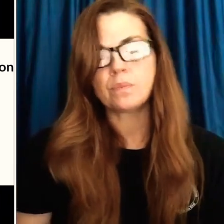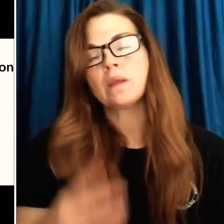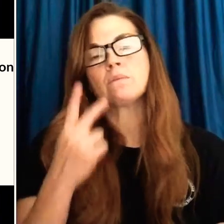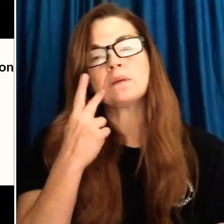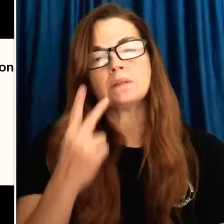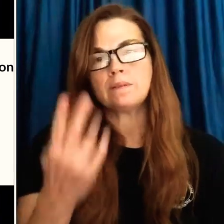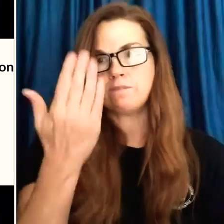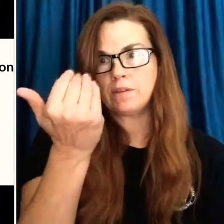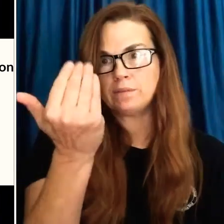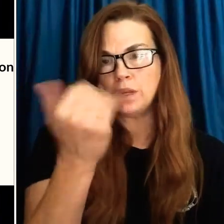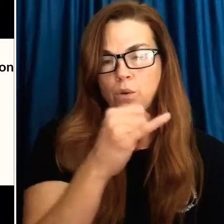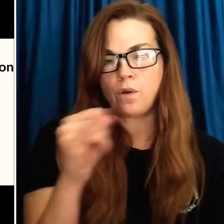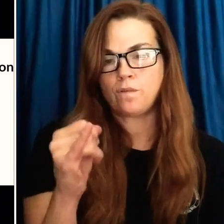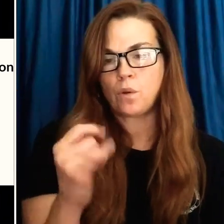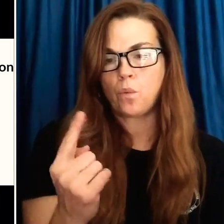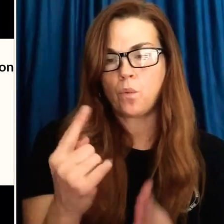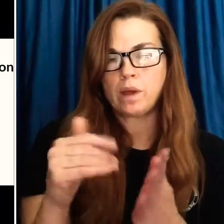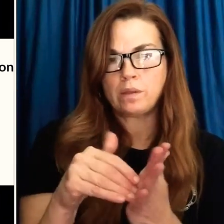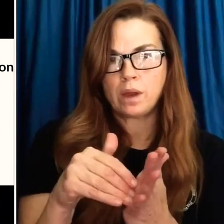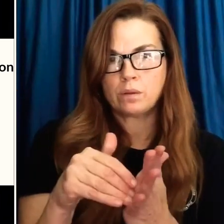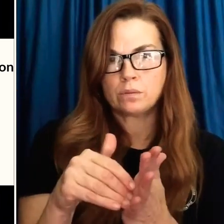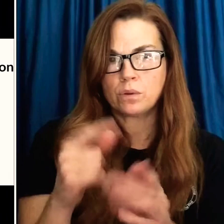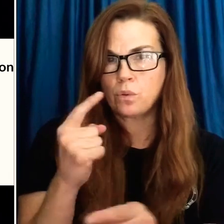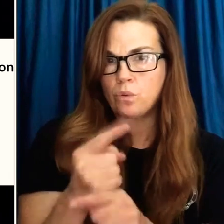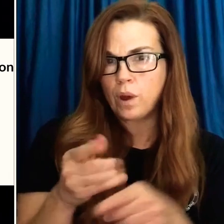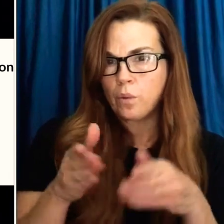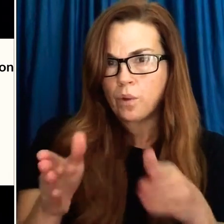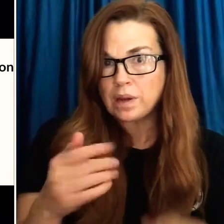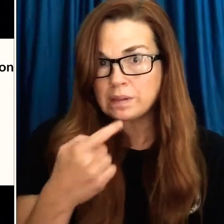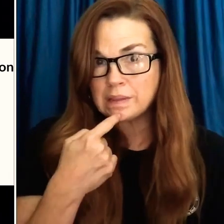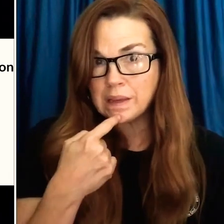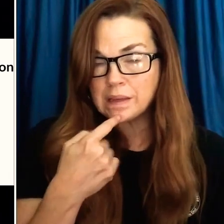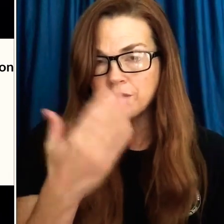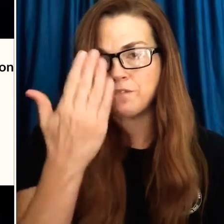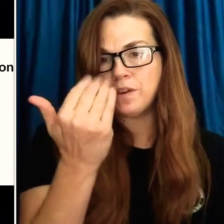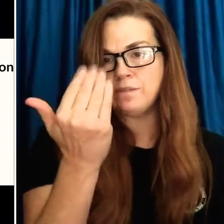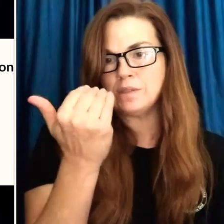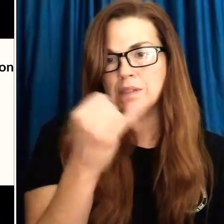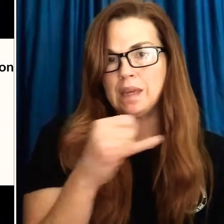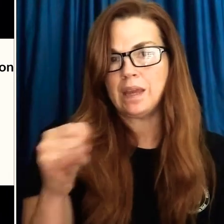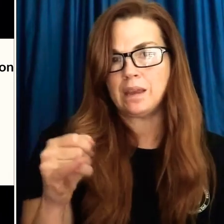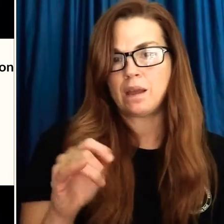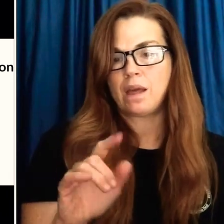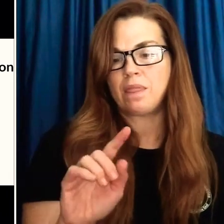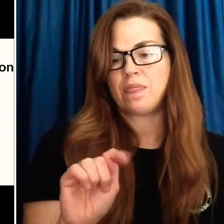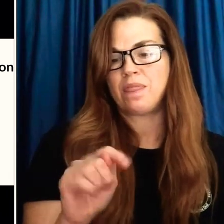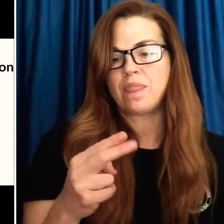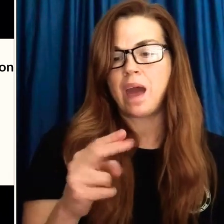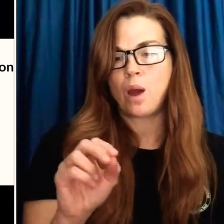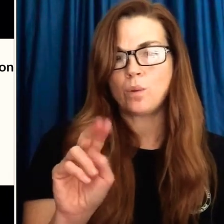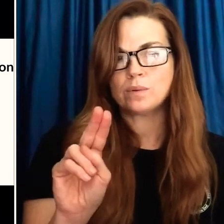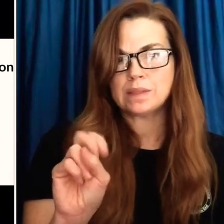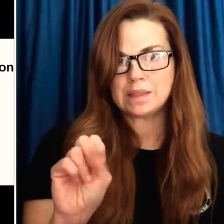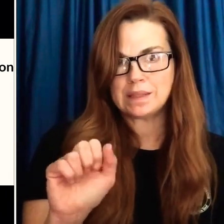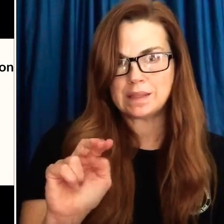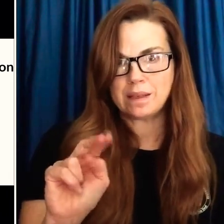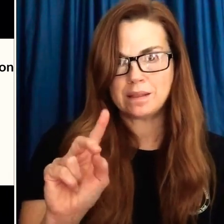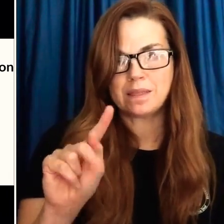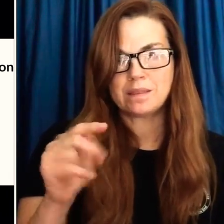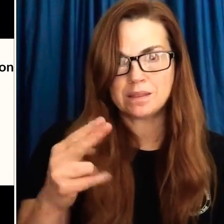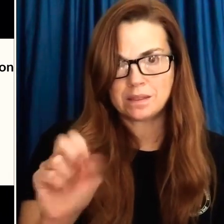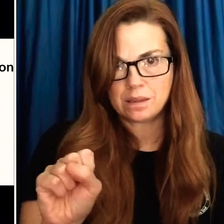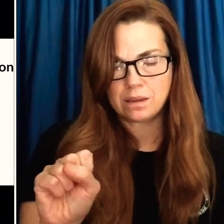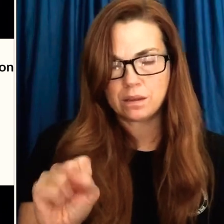15 over 1,000. So the proper way to say this decimal is 15 thousandths. Now